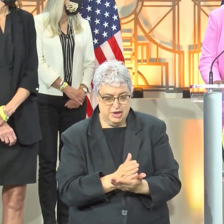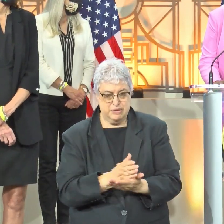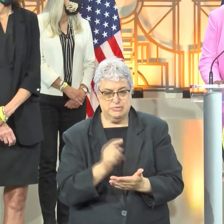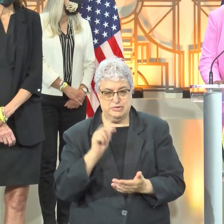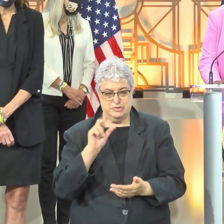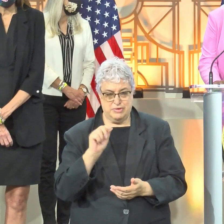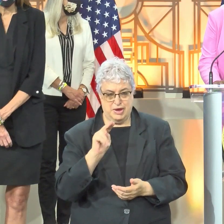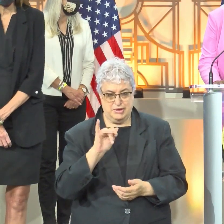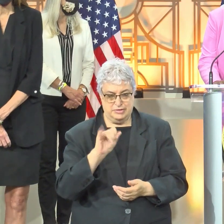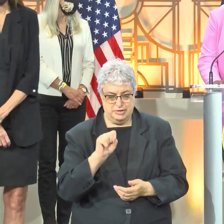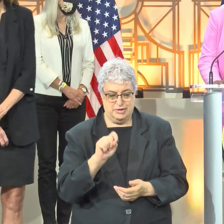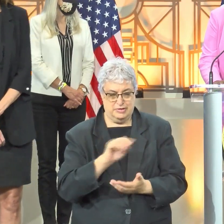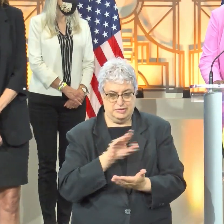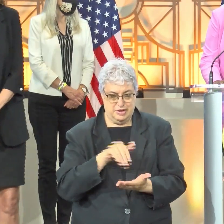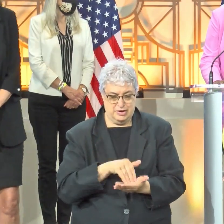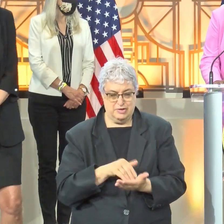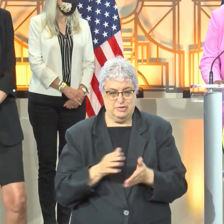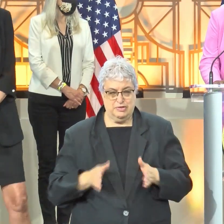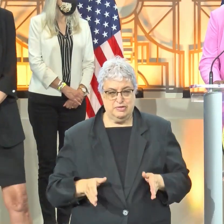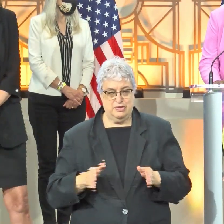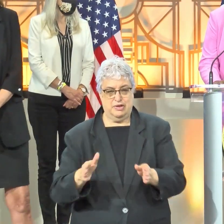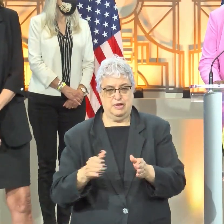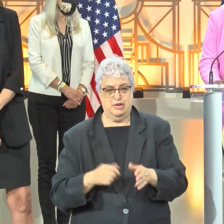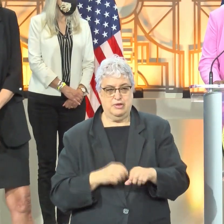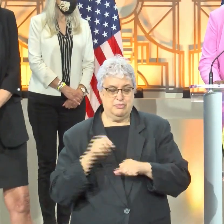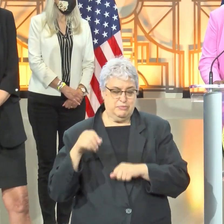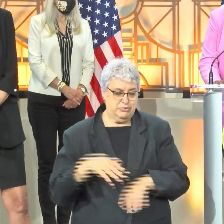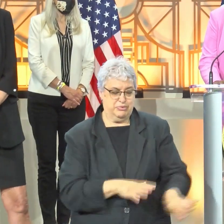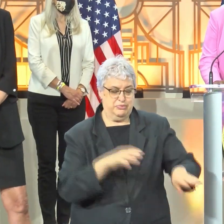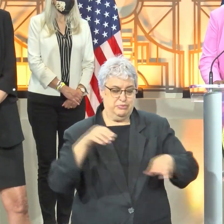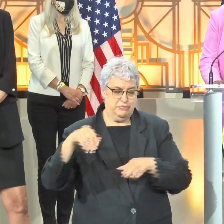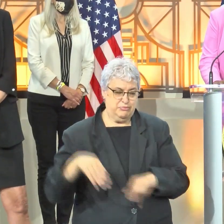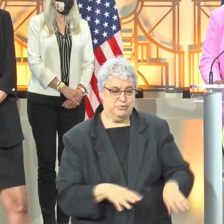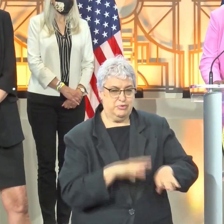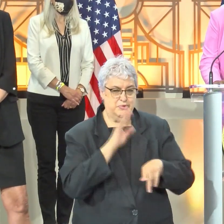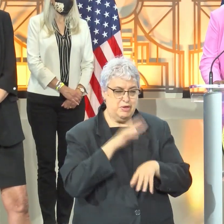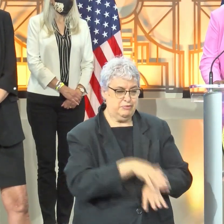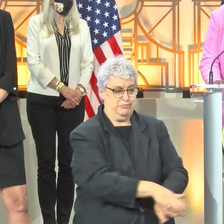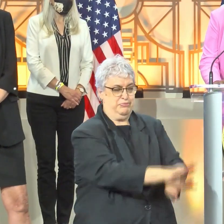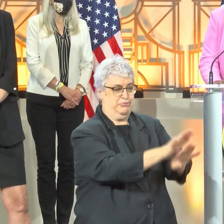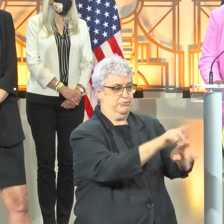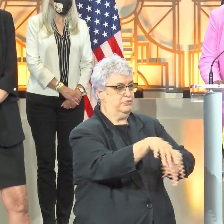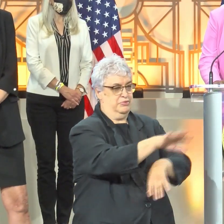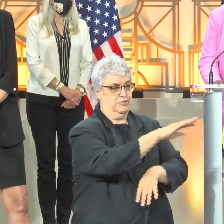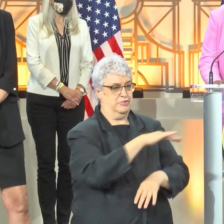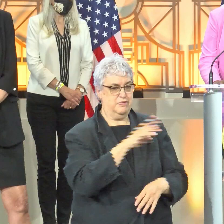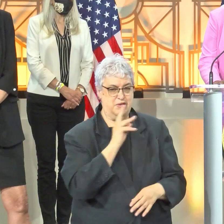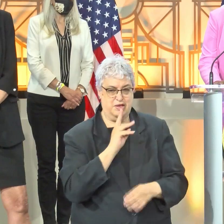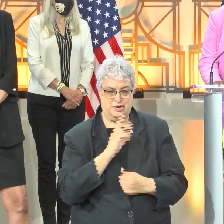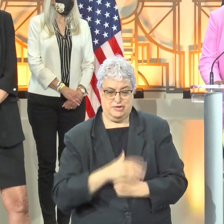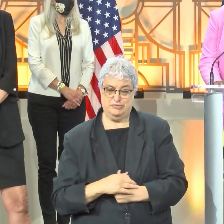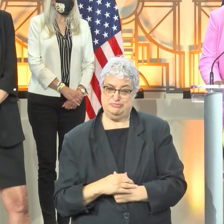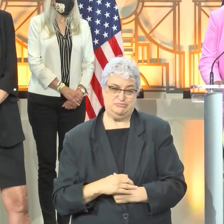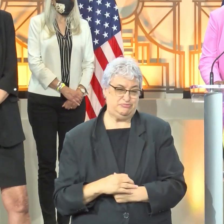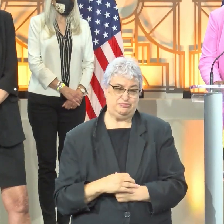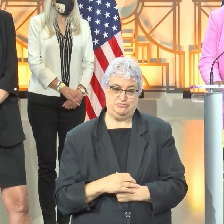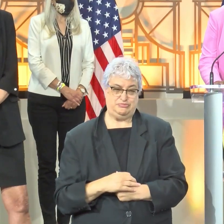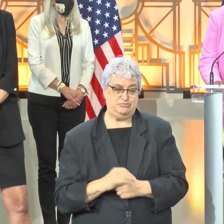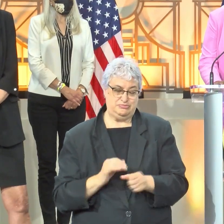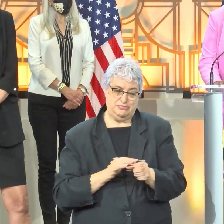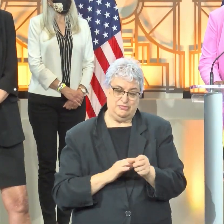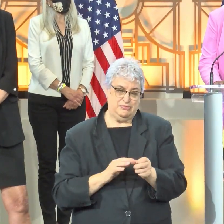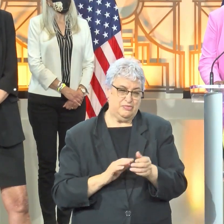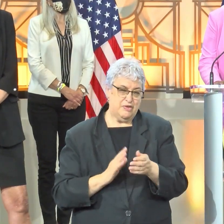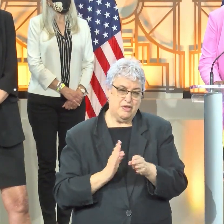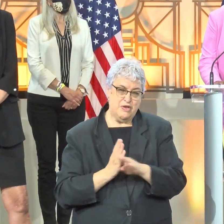centers, on our streets, and being washed into our storm drains and waterways. Quite frankly, the abundance